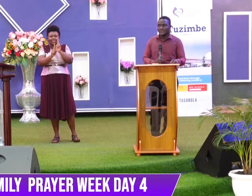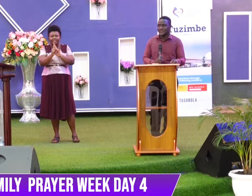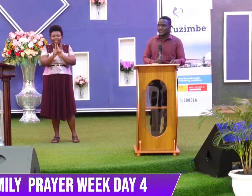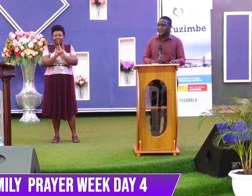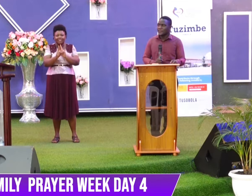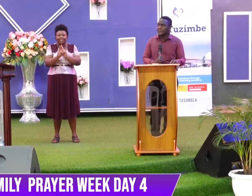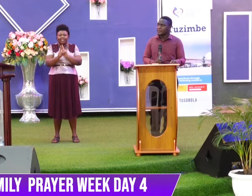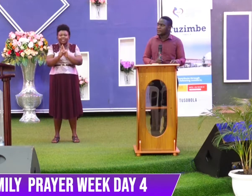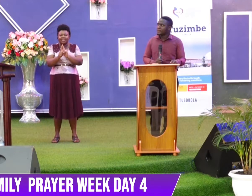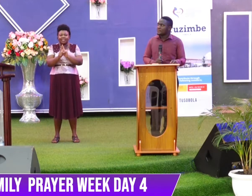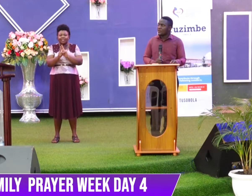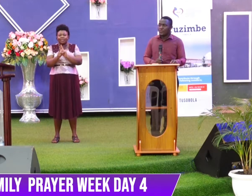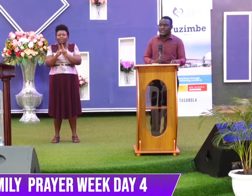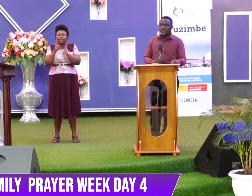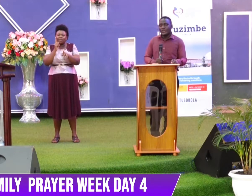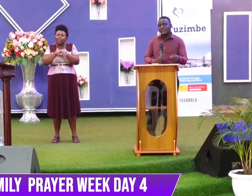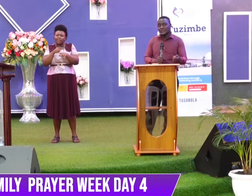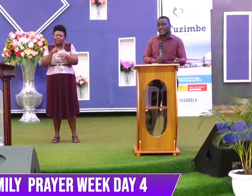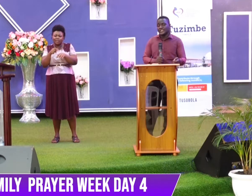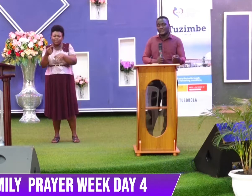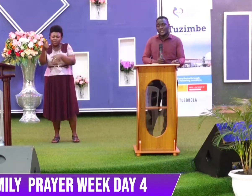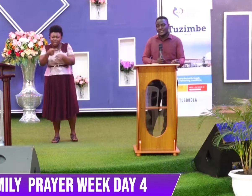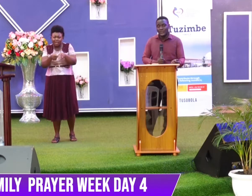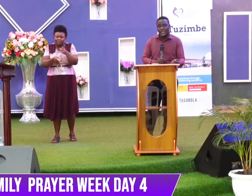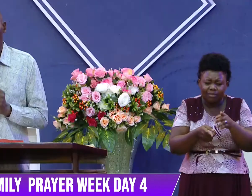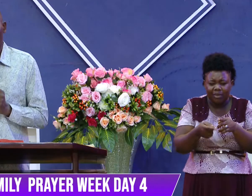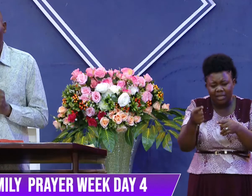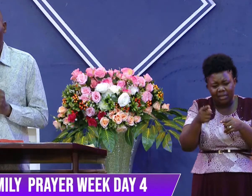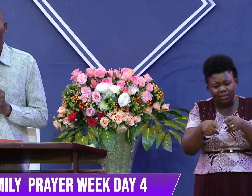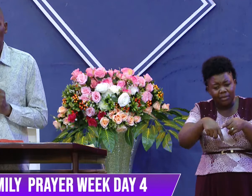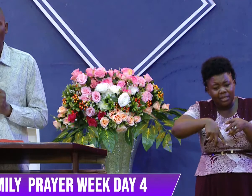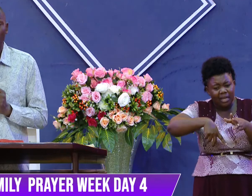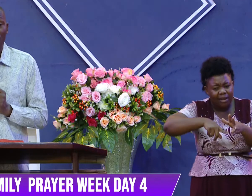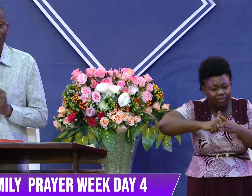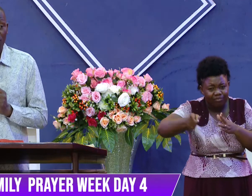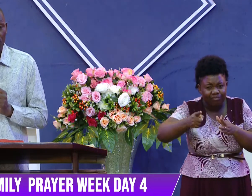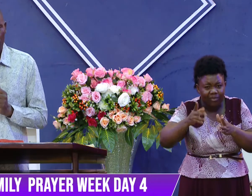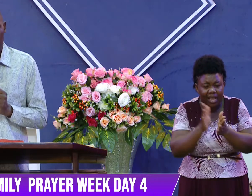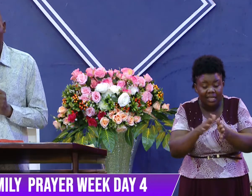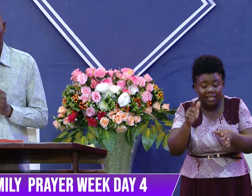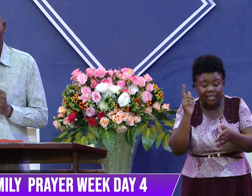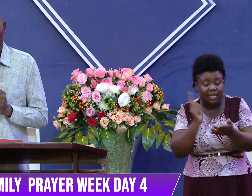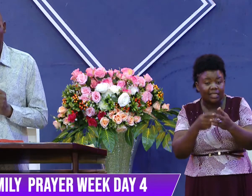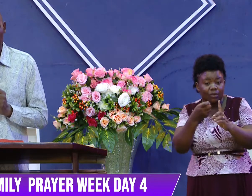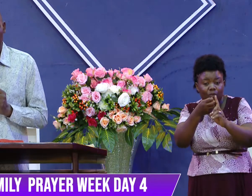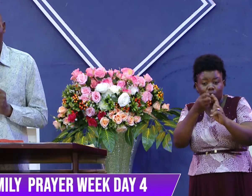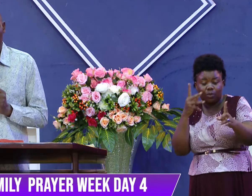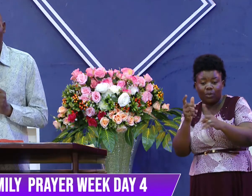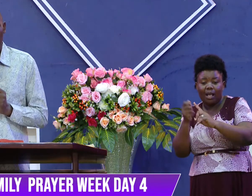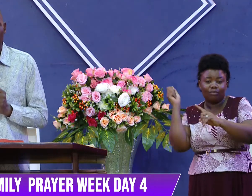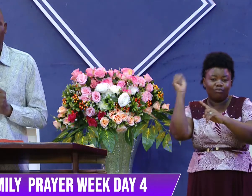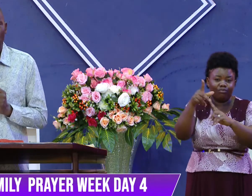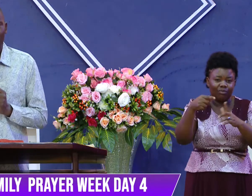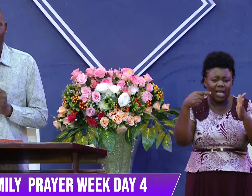When you come to it, it runs away. It throws